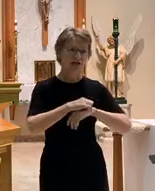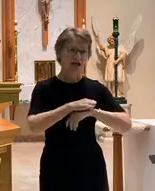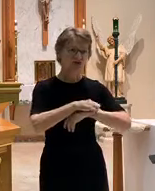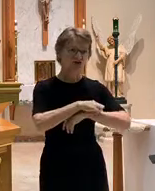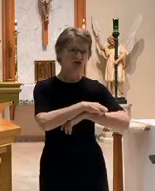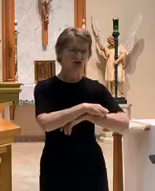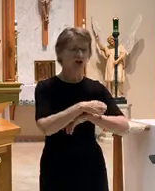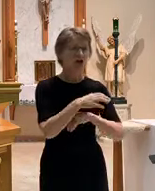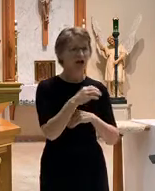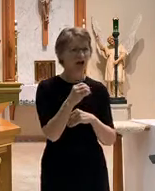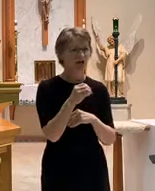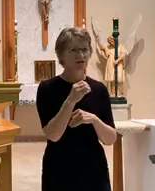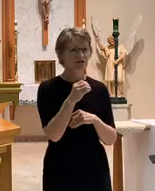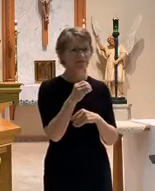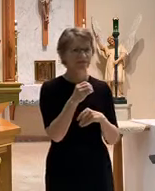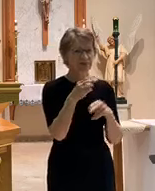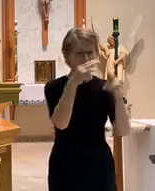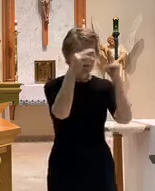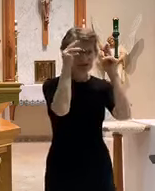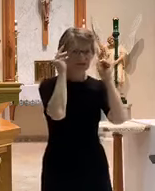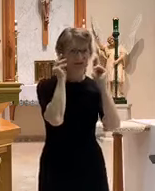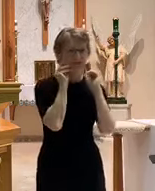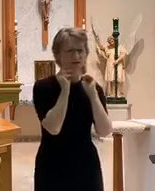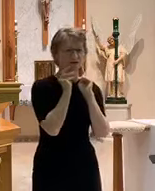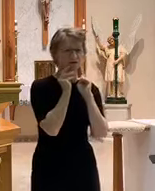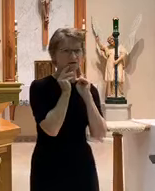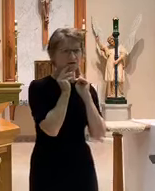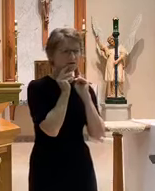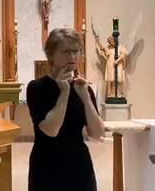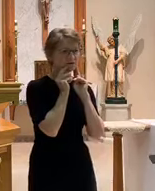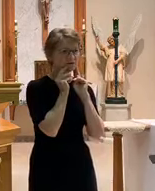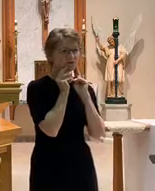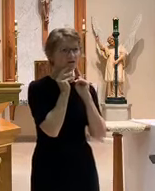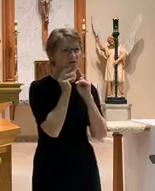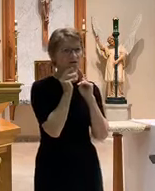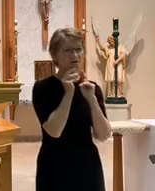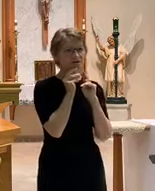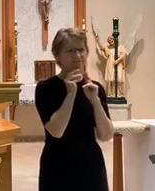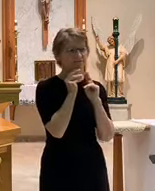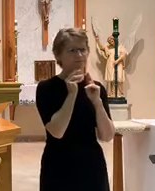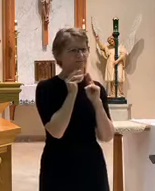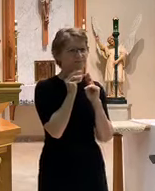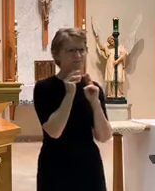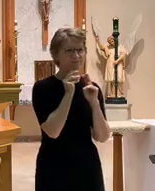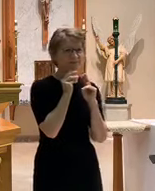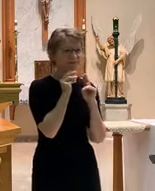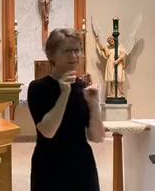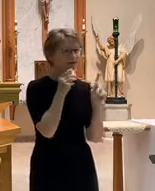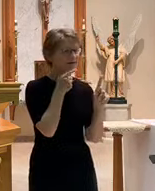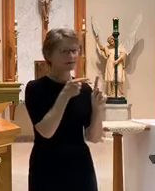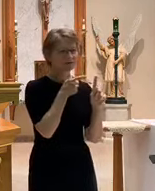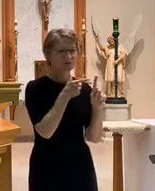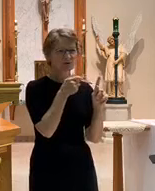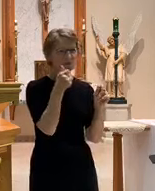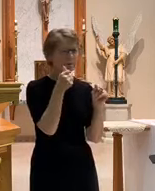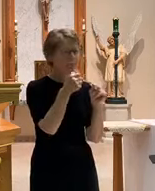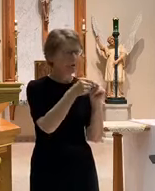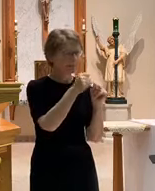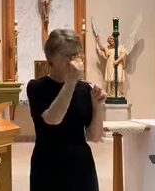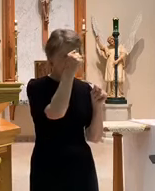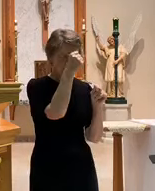Thomas Welder was that throughout her life, and one thing in particular, she would remember people that she had met a long